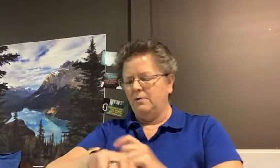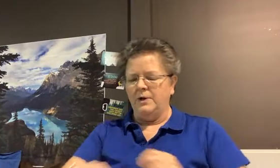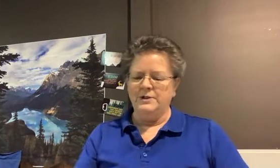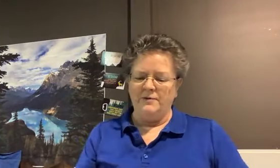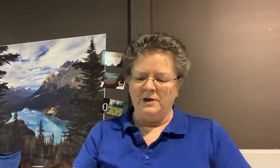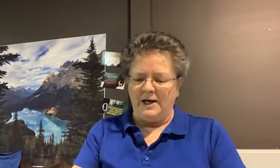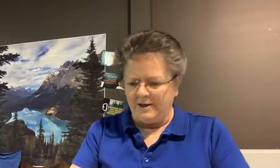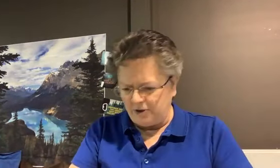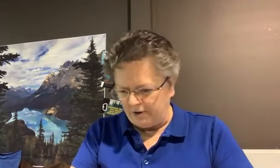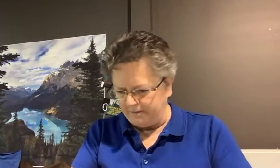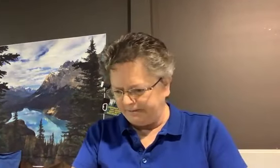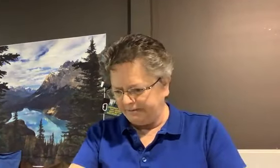Well, it's 7 o'clock, so